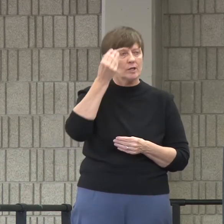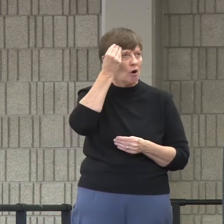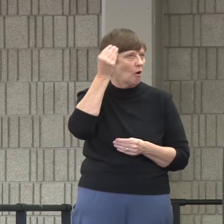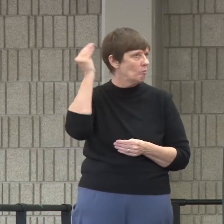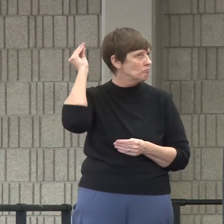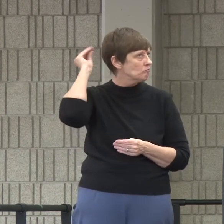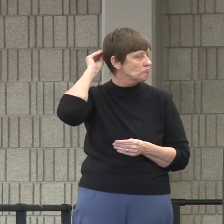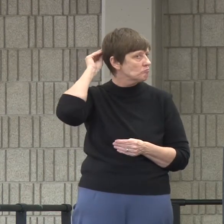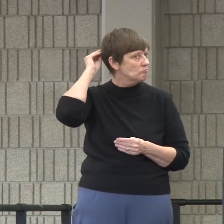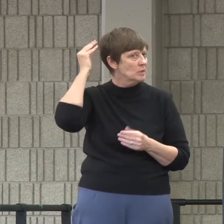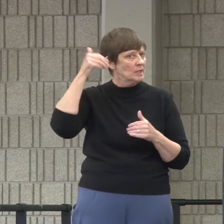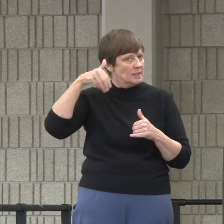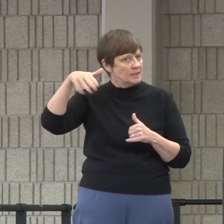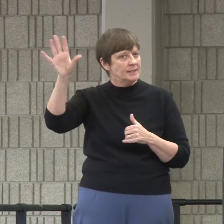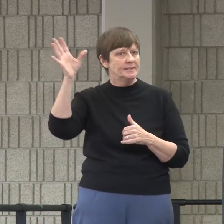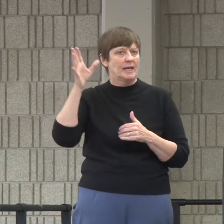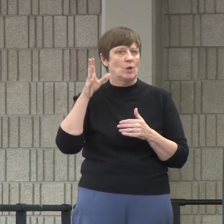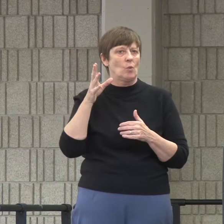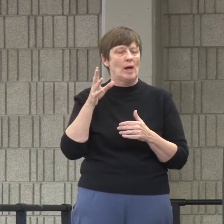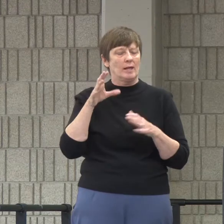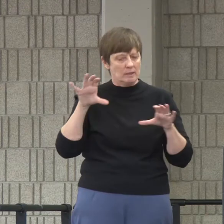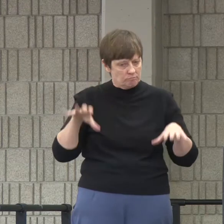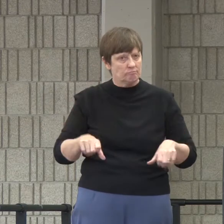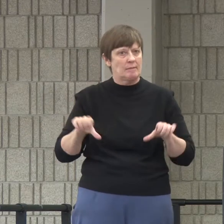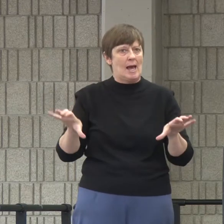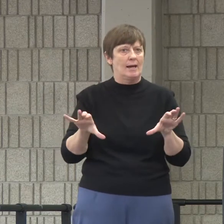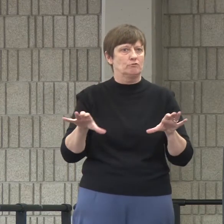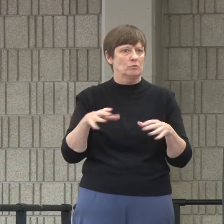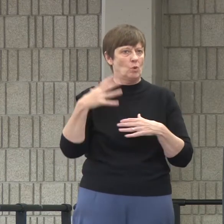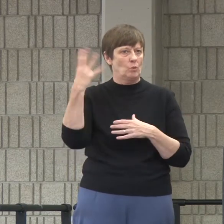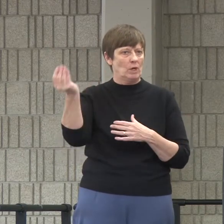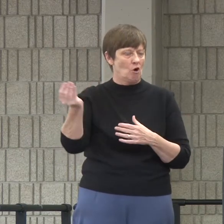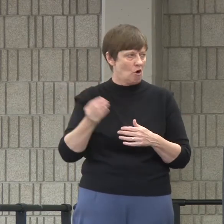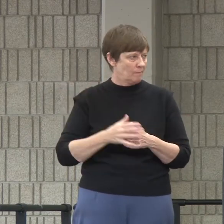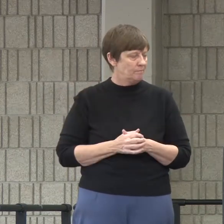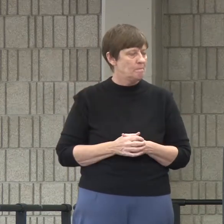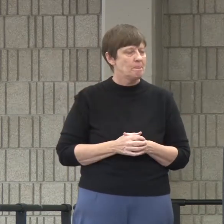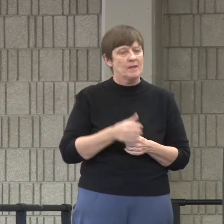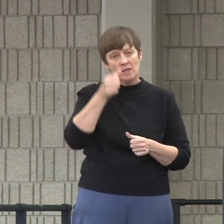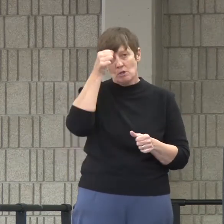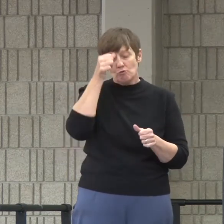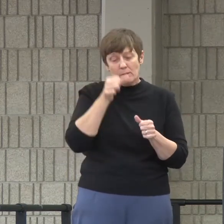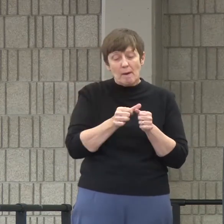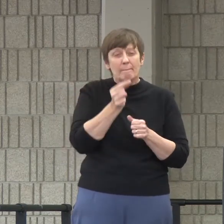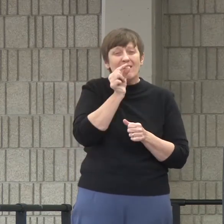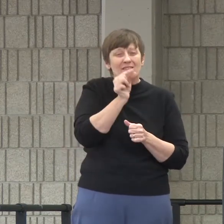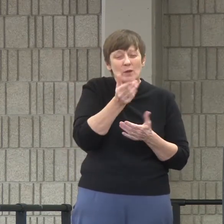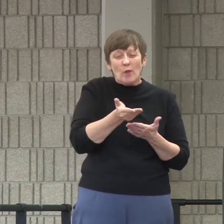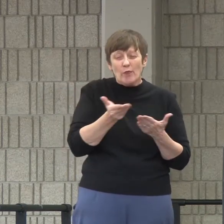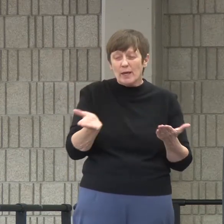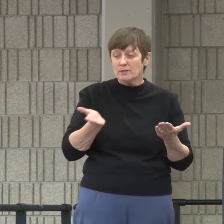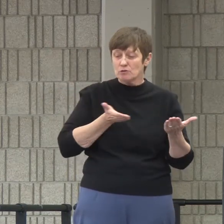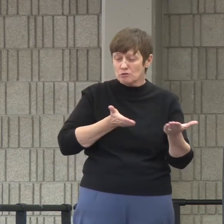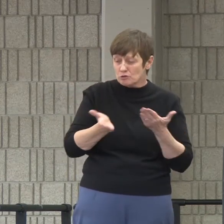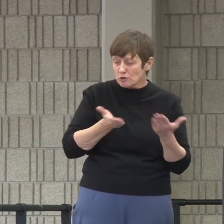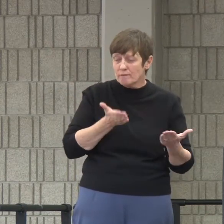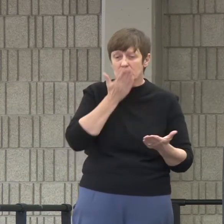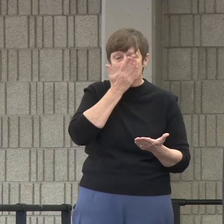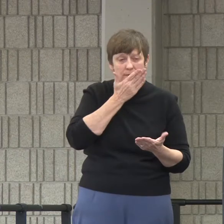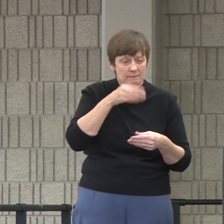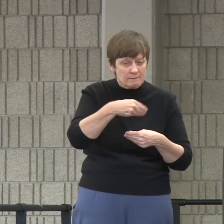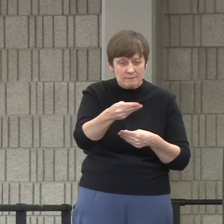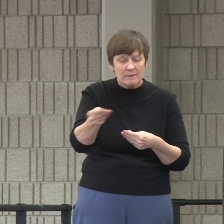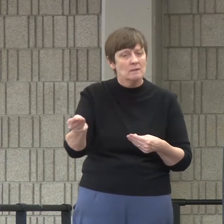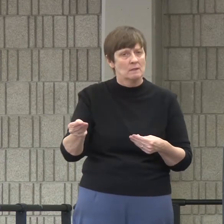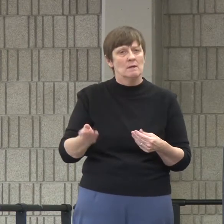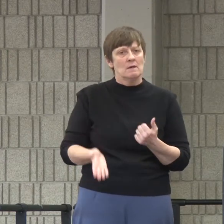into action after we leave this morning. Let's remember that small acts of kindness and service can